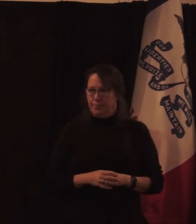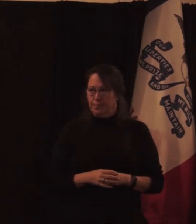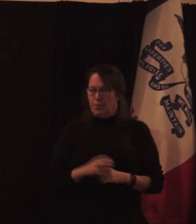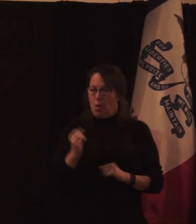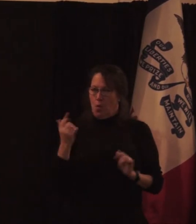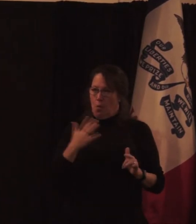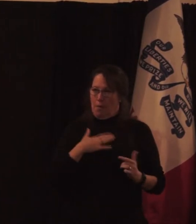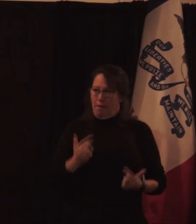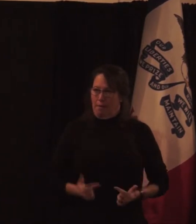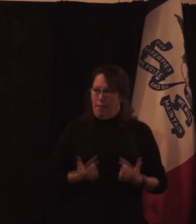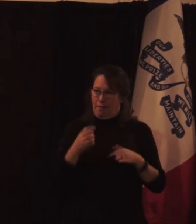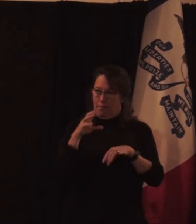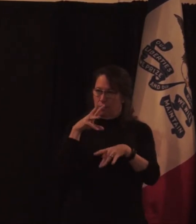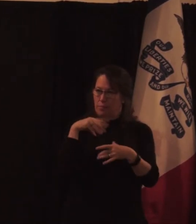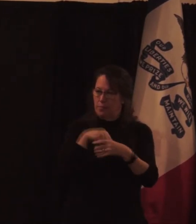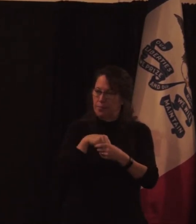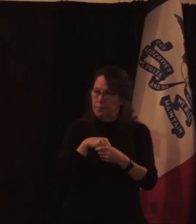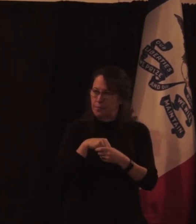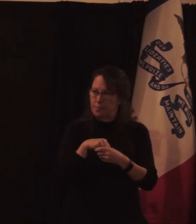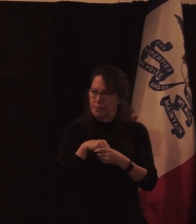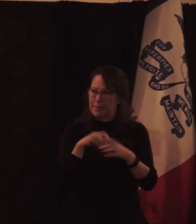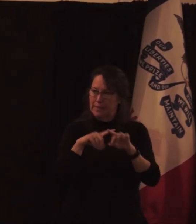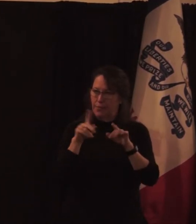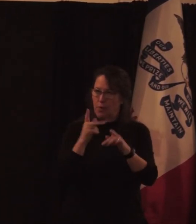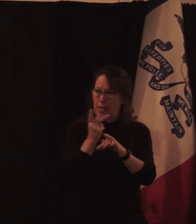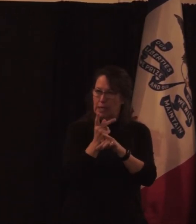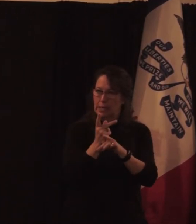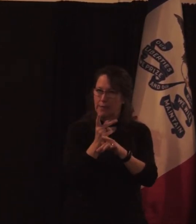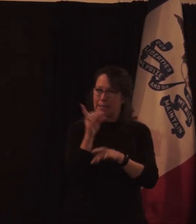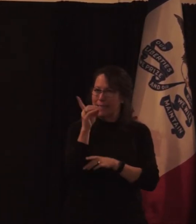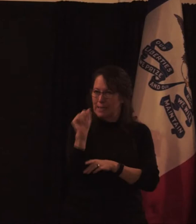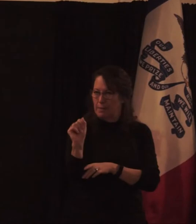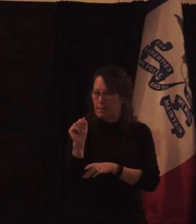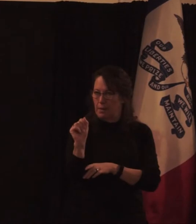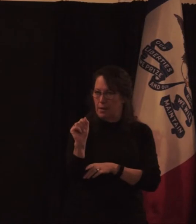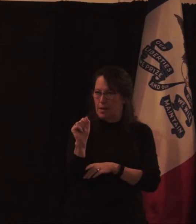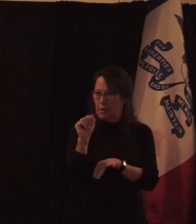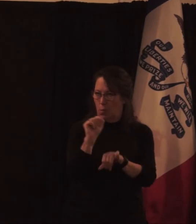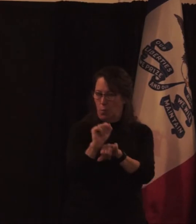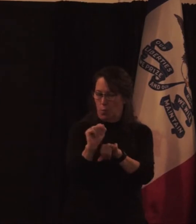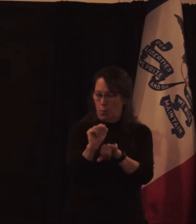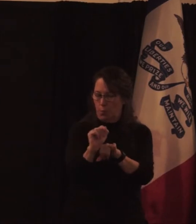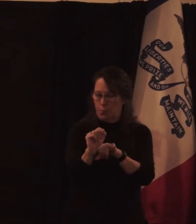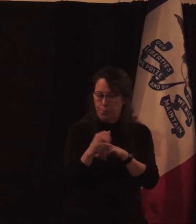All my life I've been involved in some form of disability work.